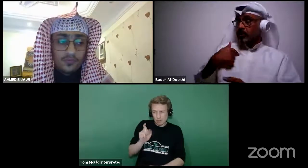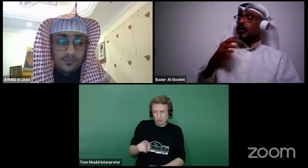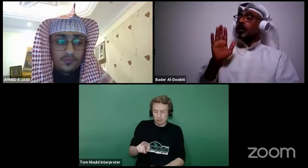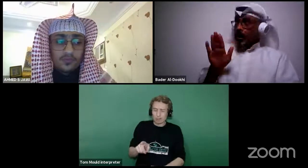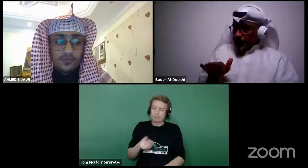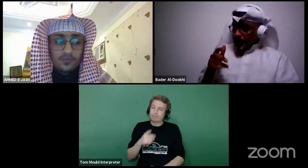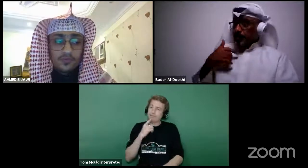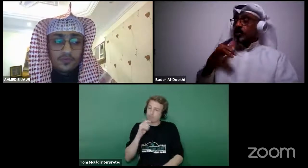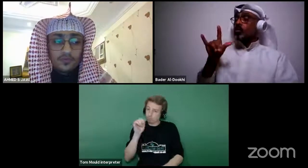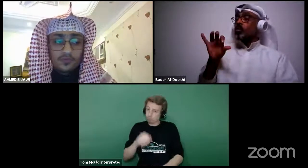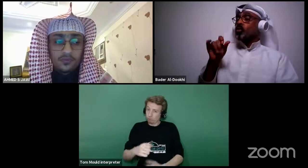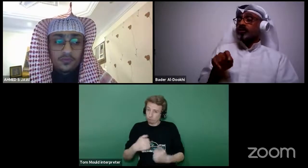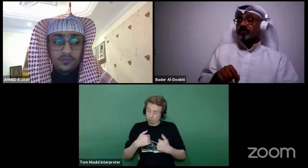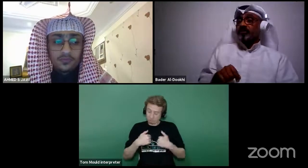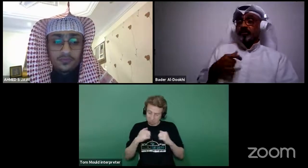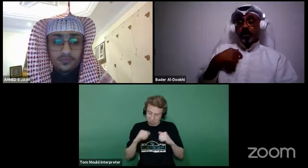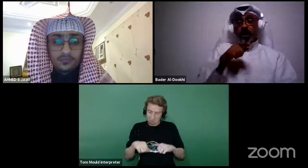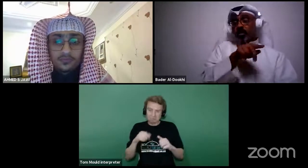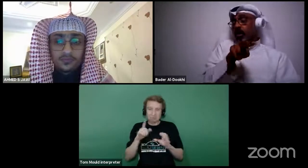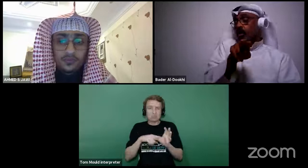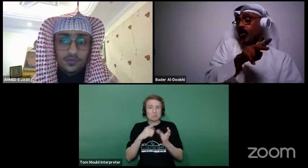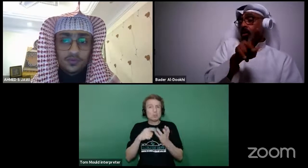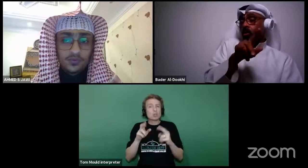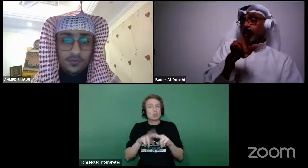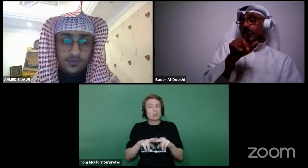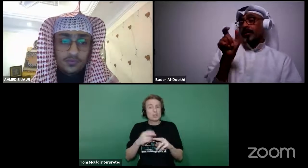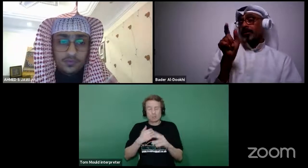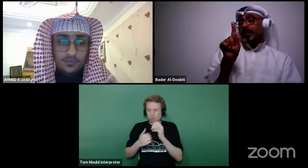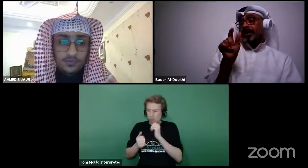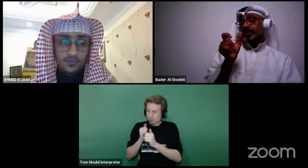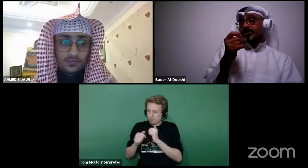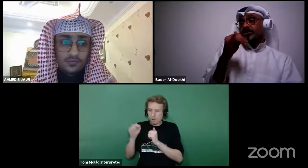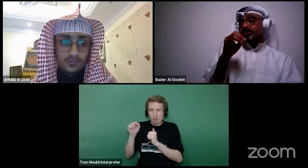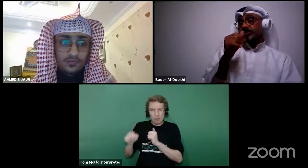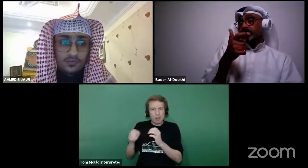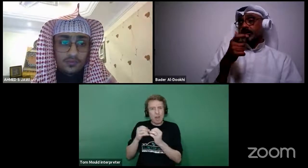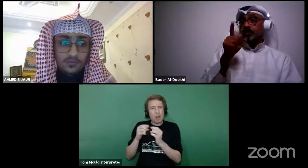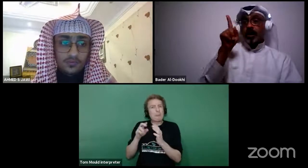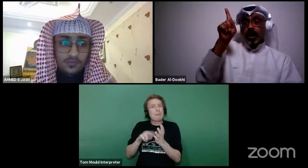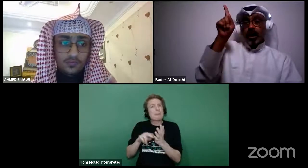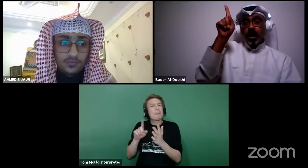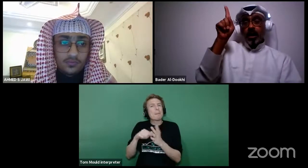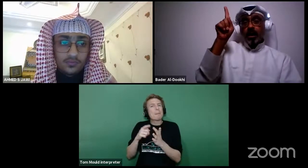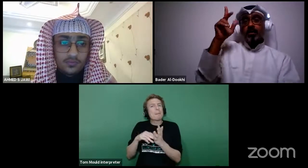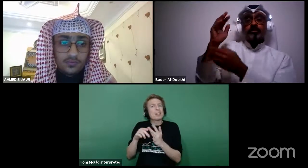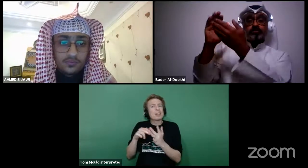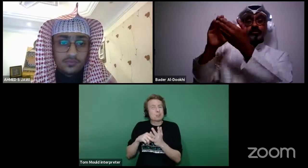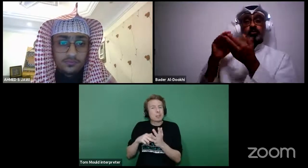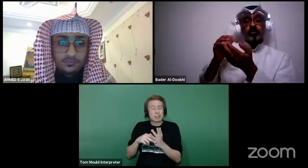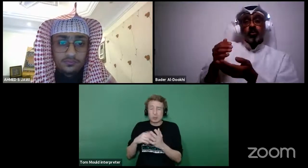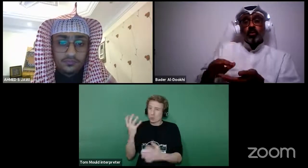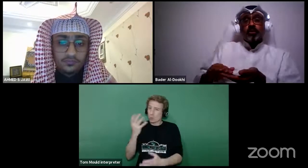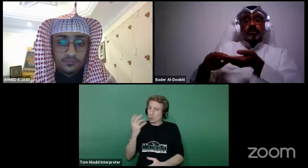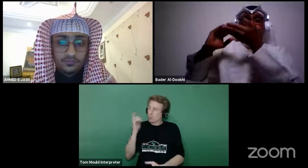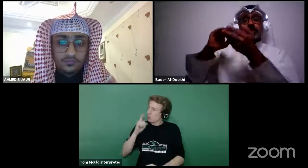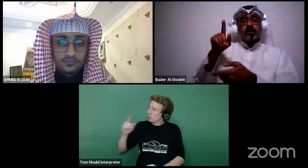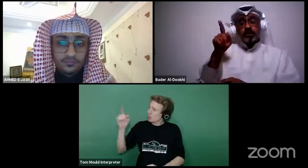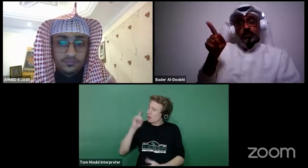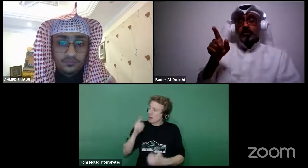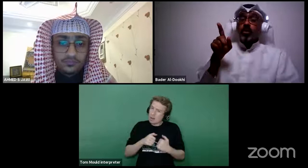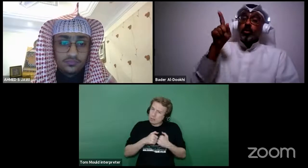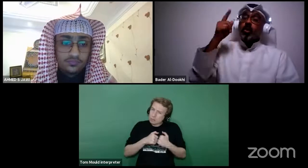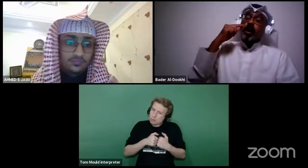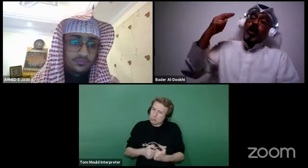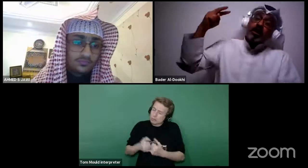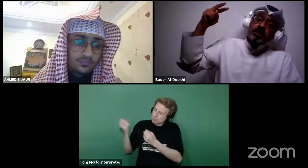Joseph, and this is my brother Benjamin. Allah has indeed been gracious to us. Verily, he who fears Allah